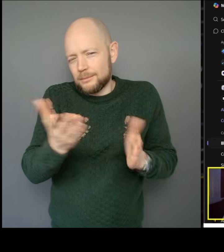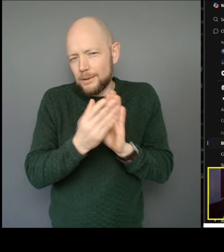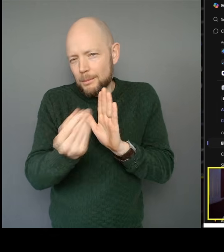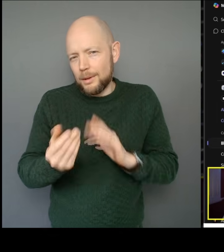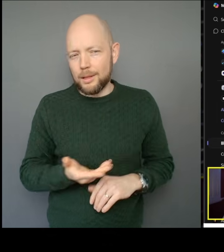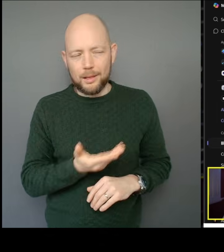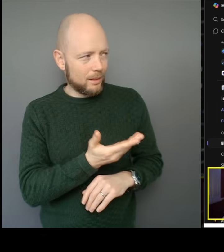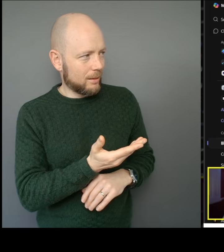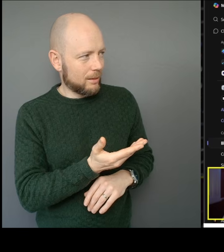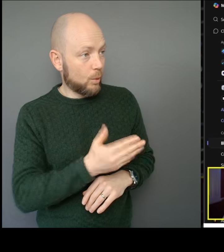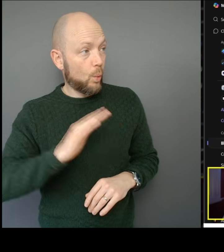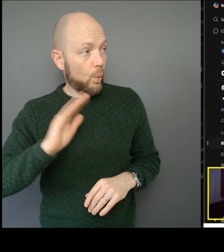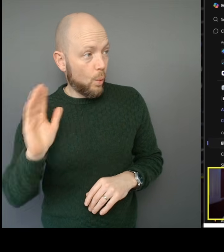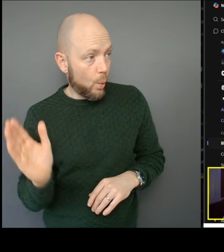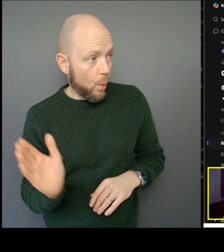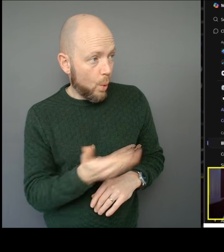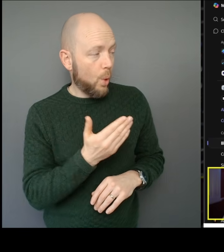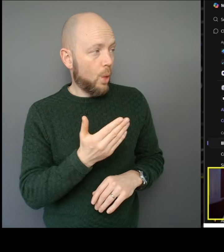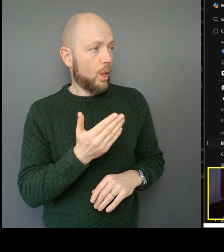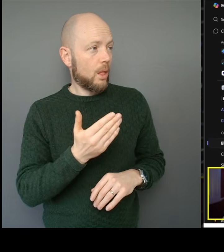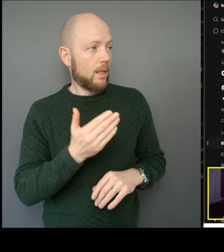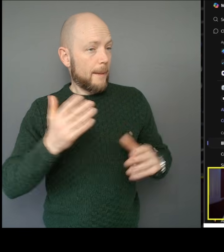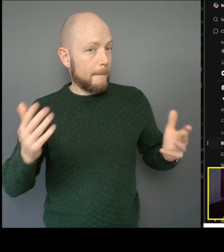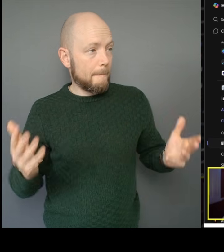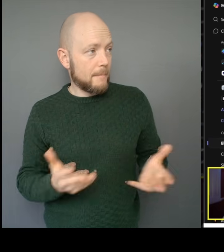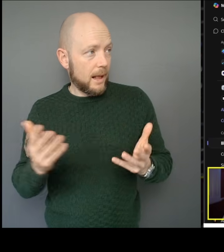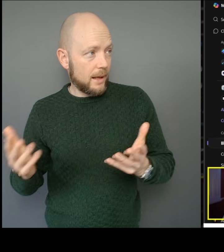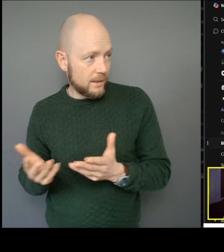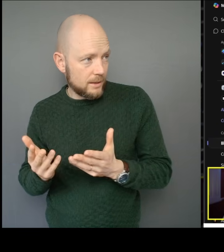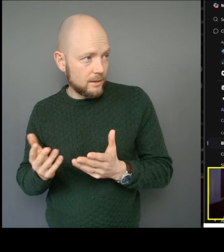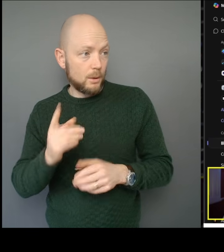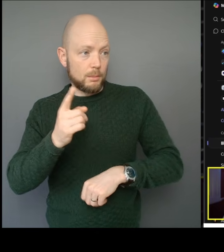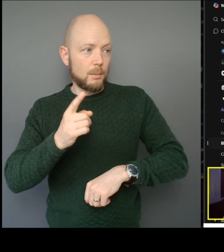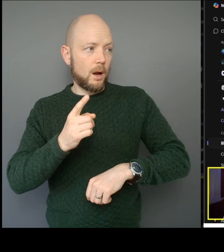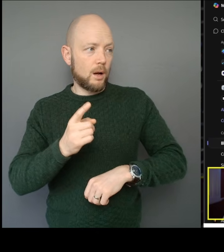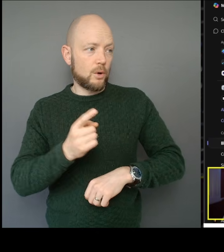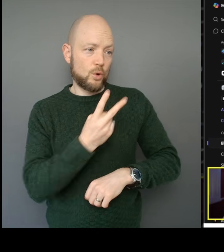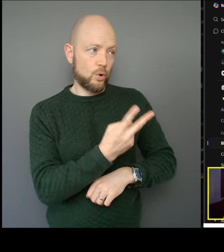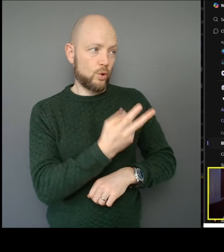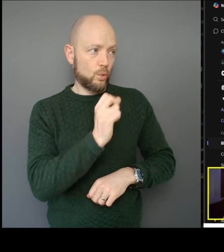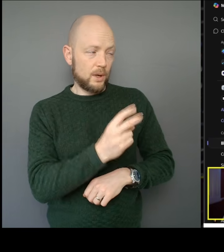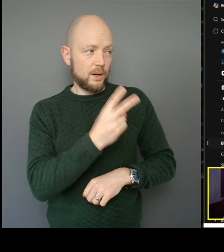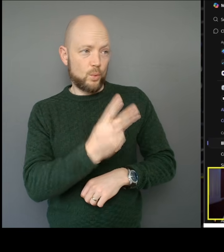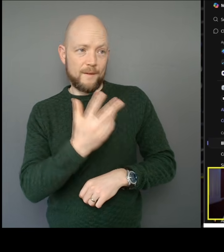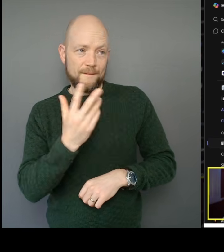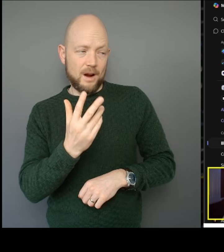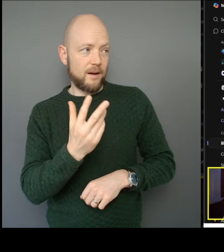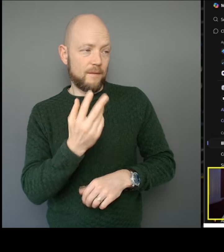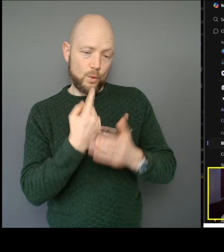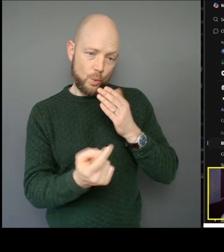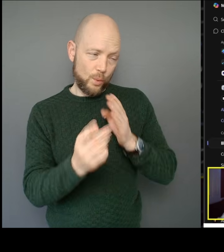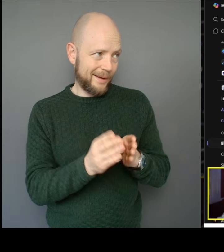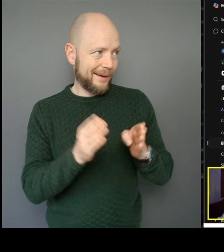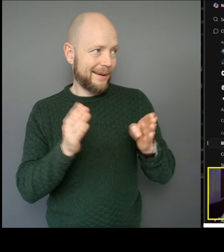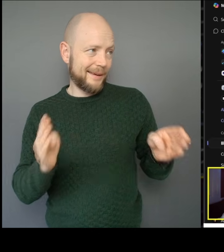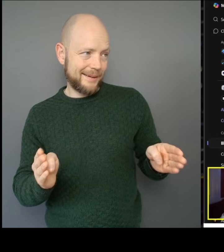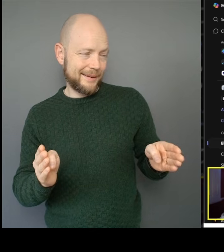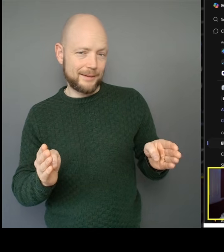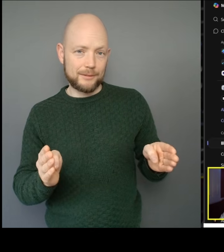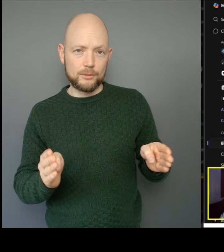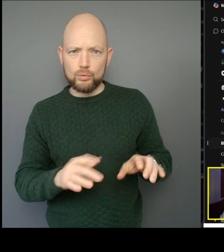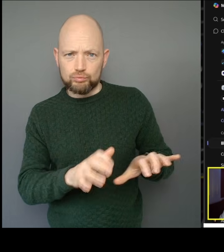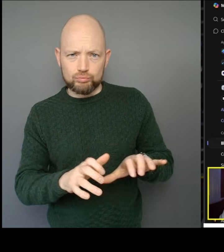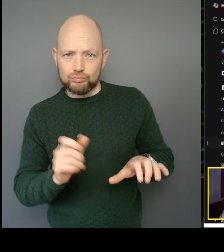positions, 2, 2025 only, and 3, career stats. So let's go ahead and